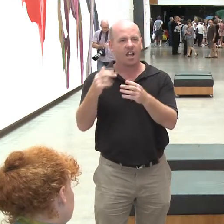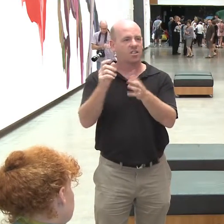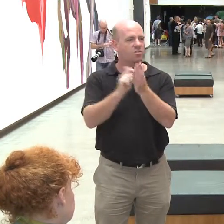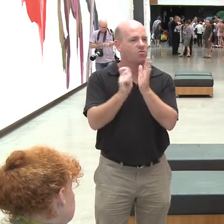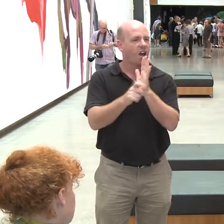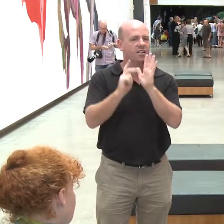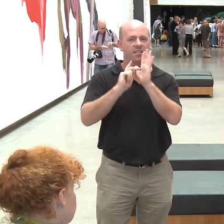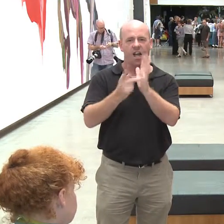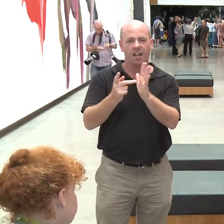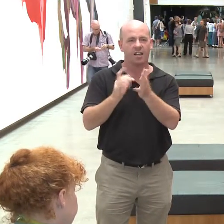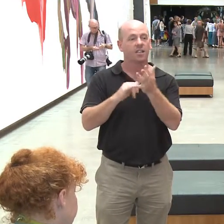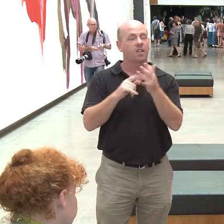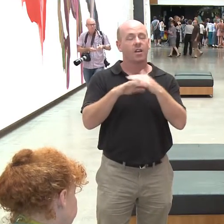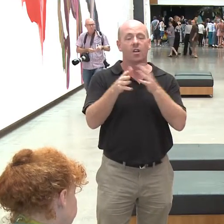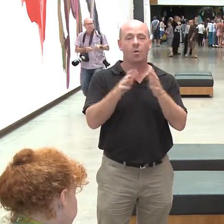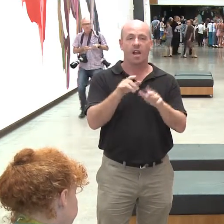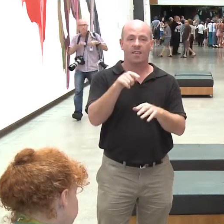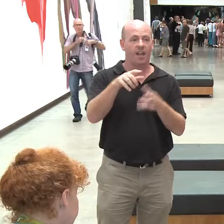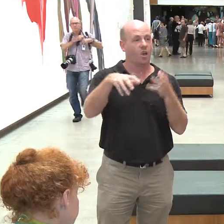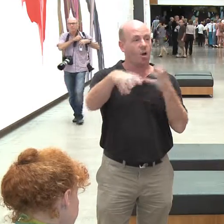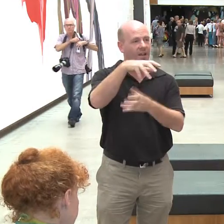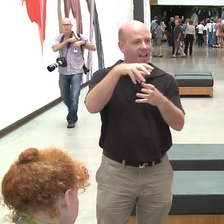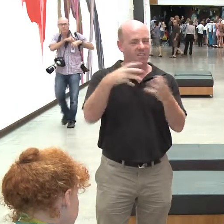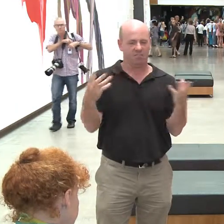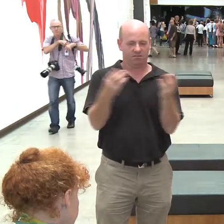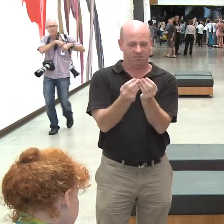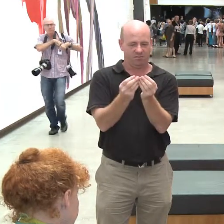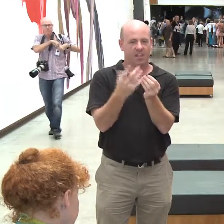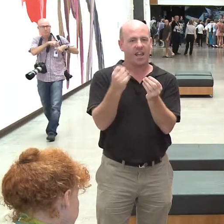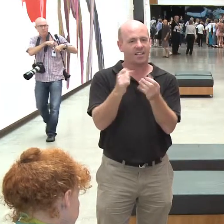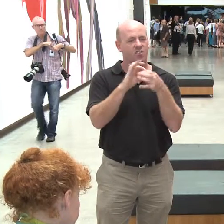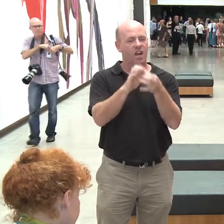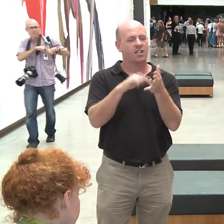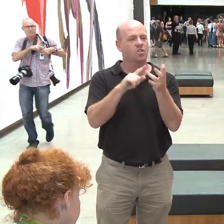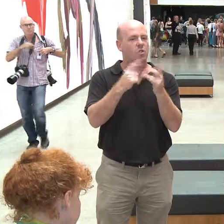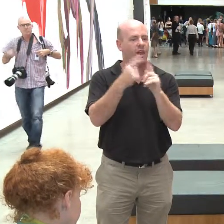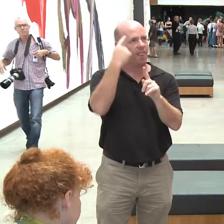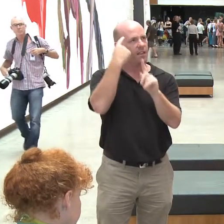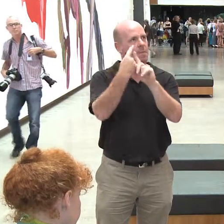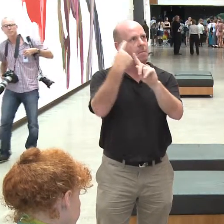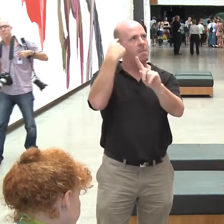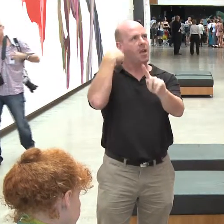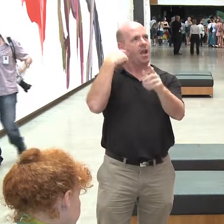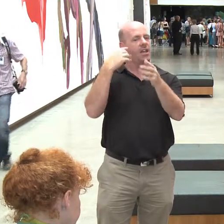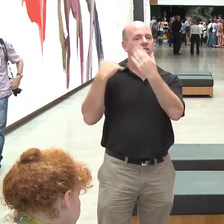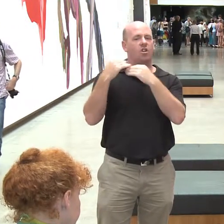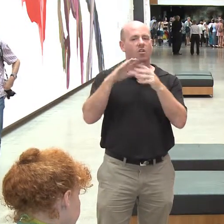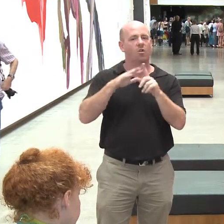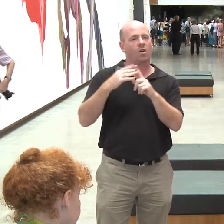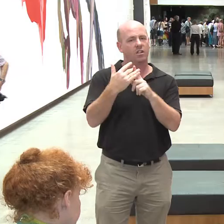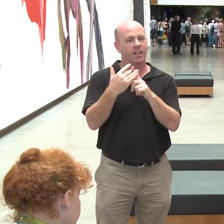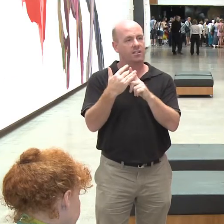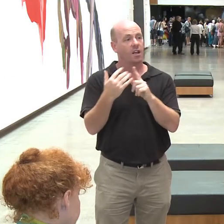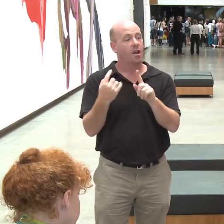so in a way that combination has a relationship to that nostalgic historical context. But it